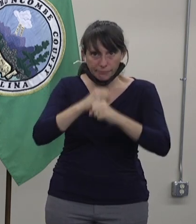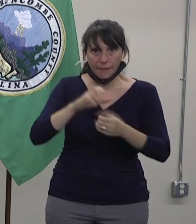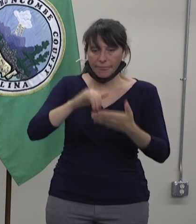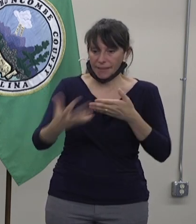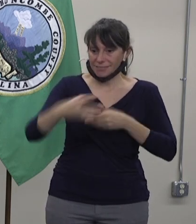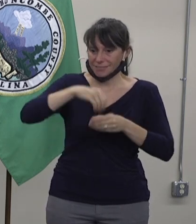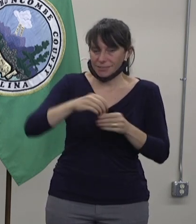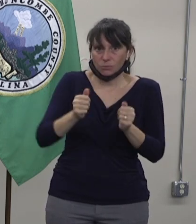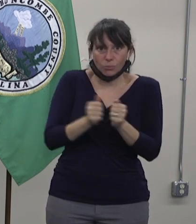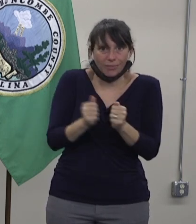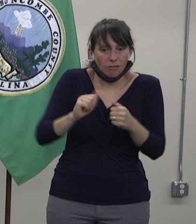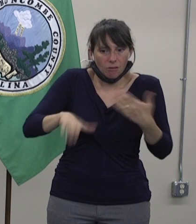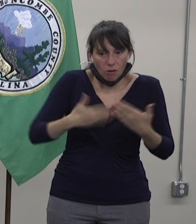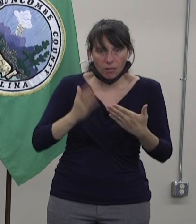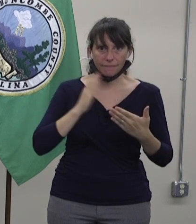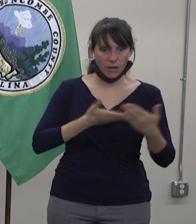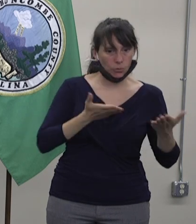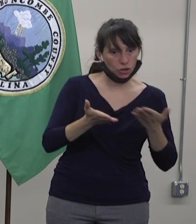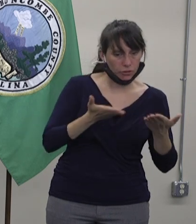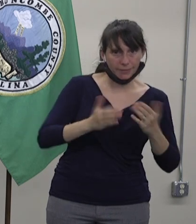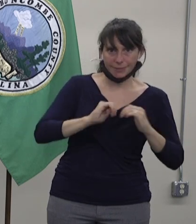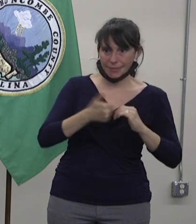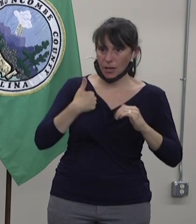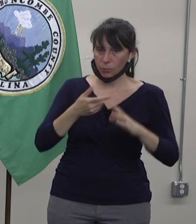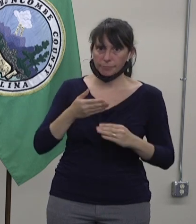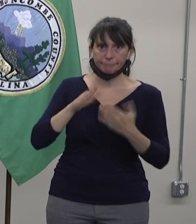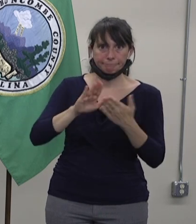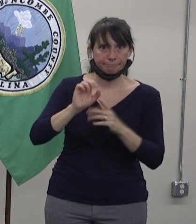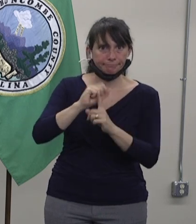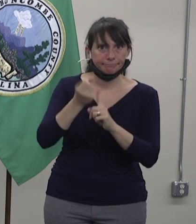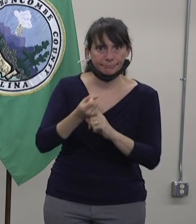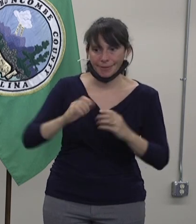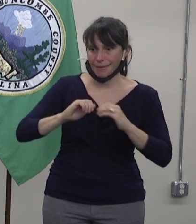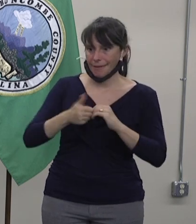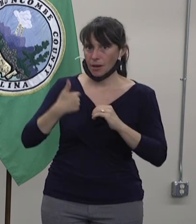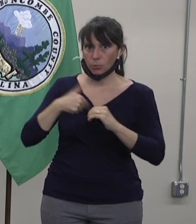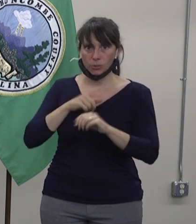response, including our COVID-19 response.